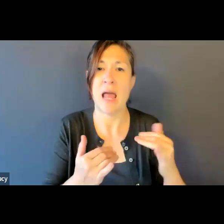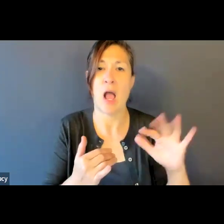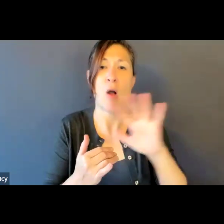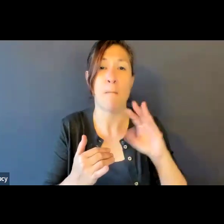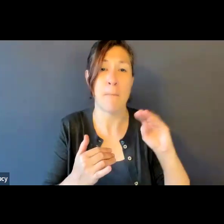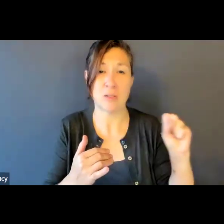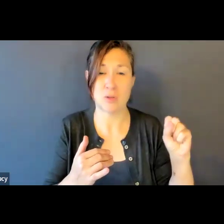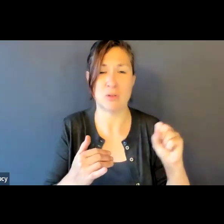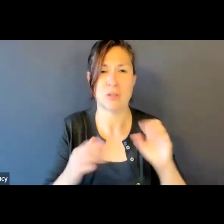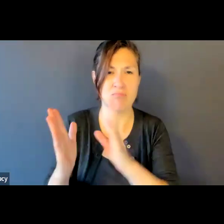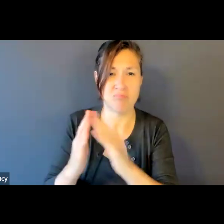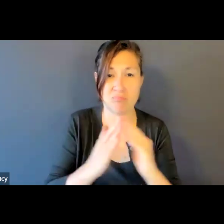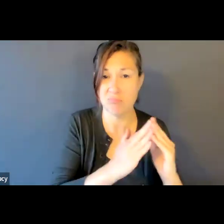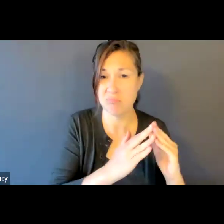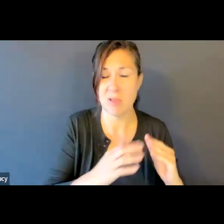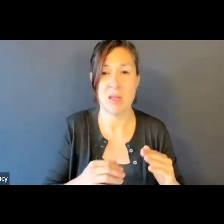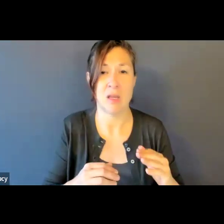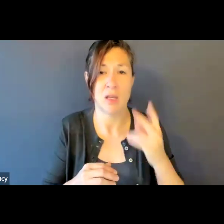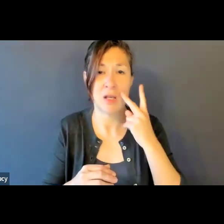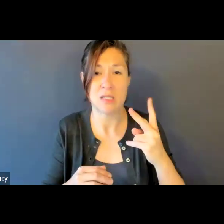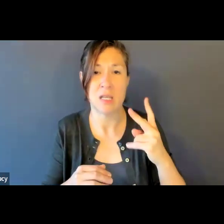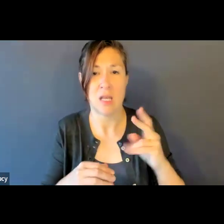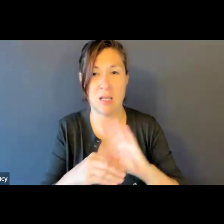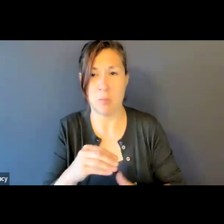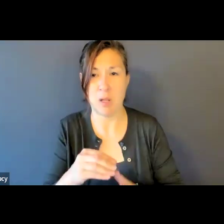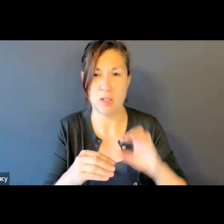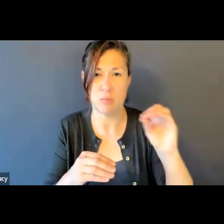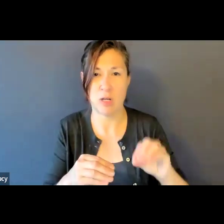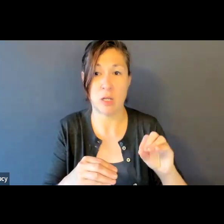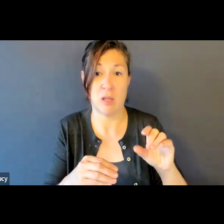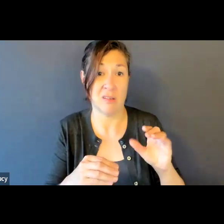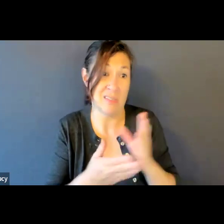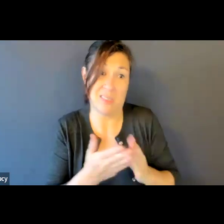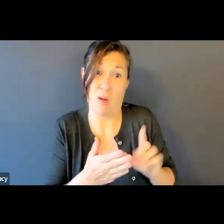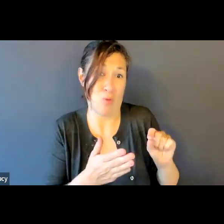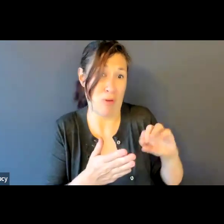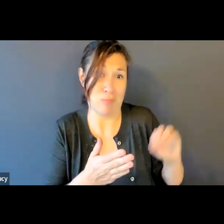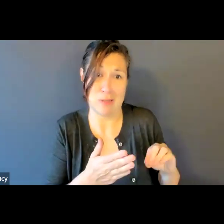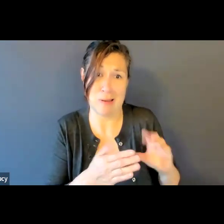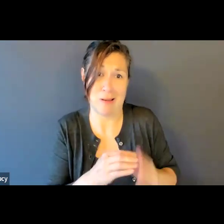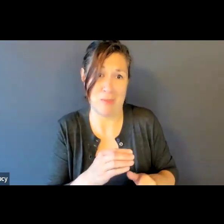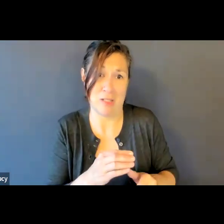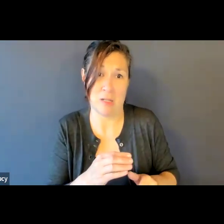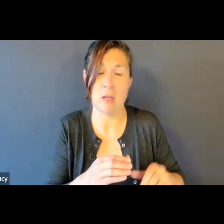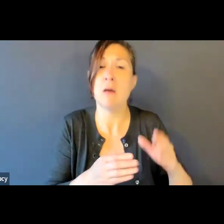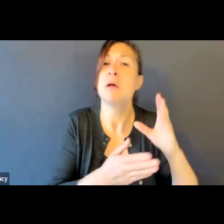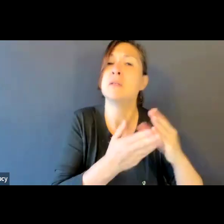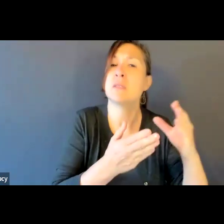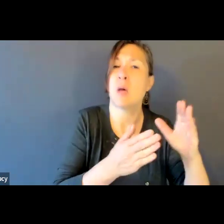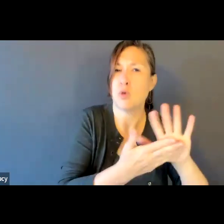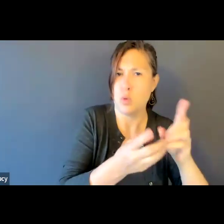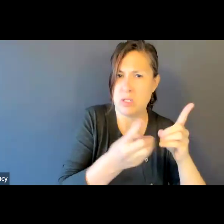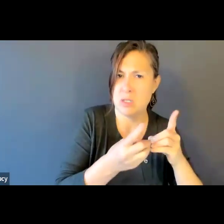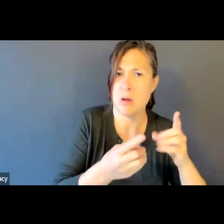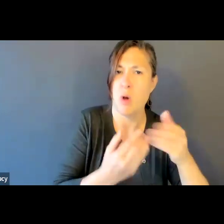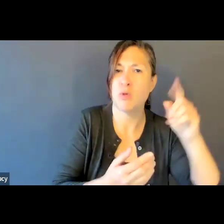see MassCore completion percentage as low as around 20, in some urban districts that are nearly 100. So it's really all over